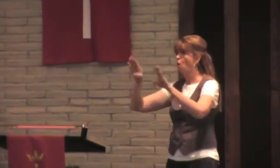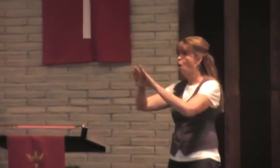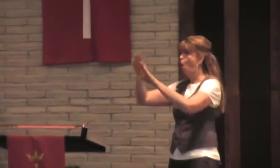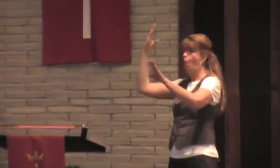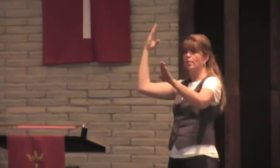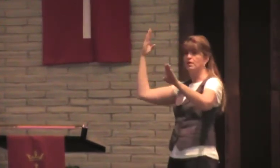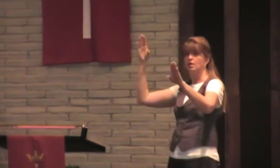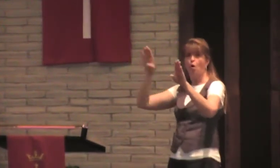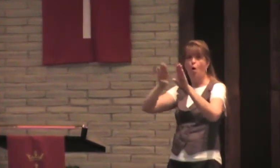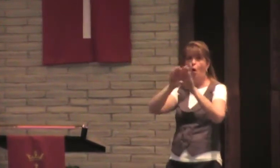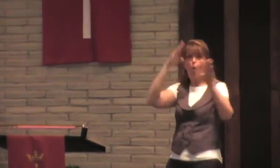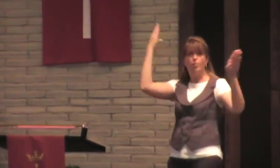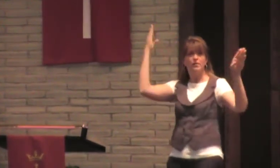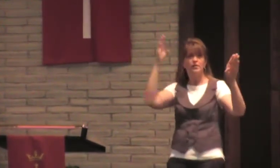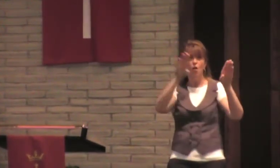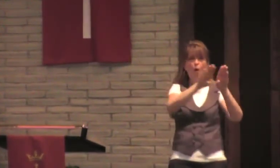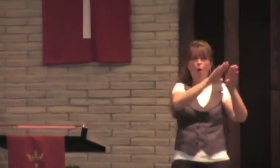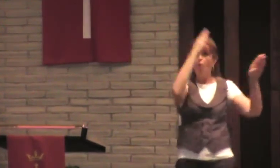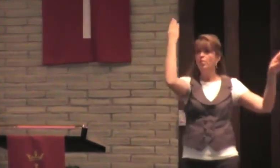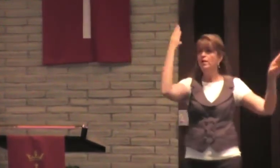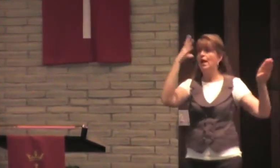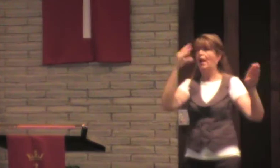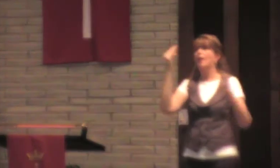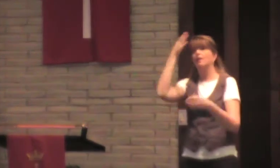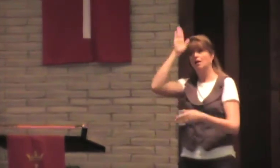But God will open the door.